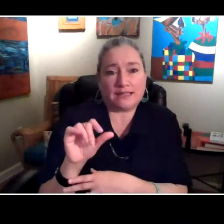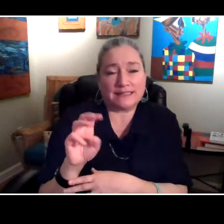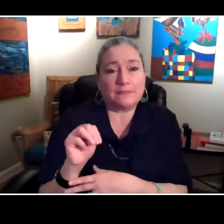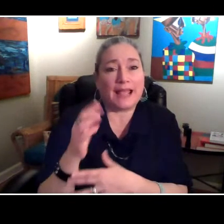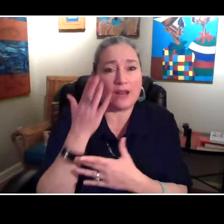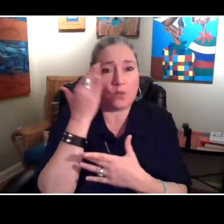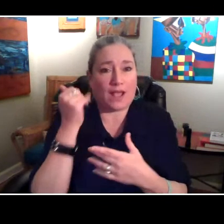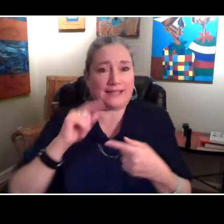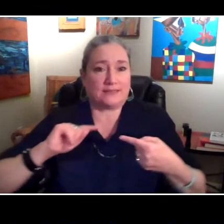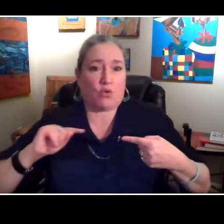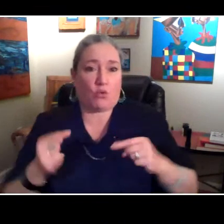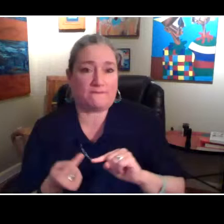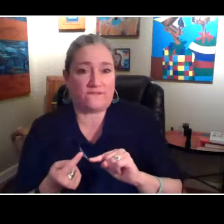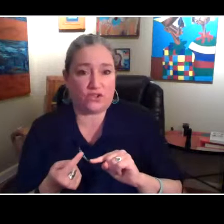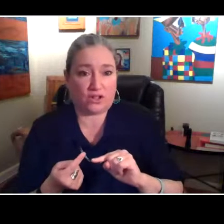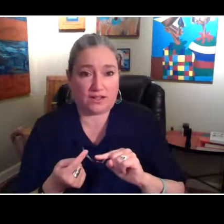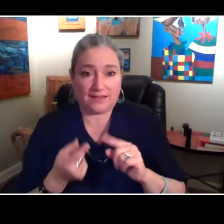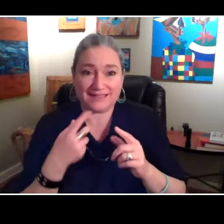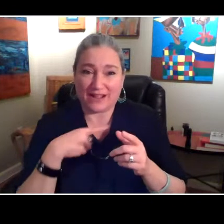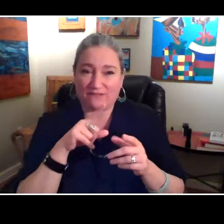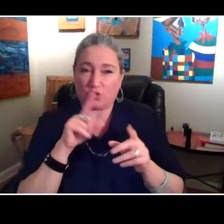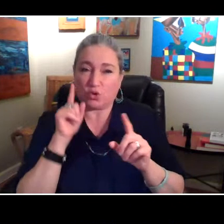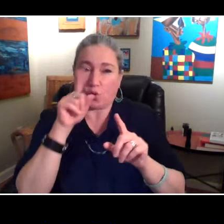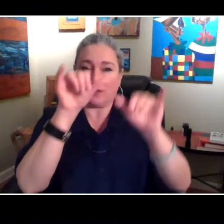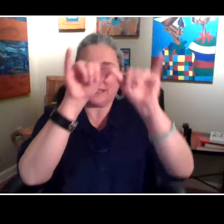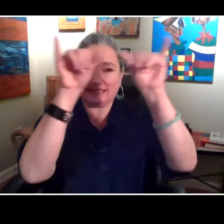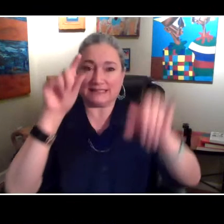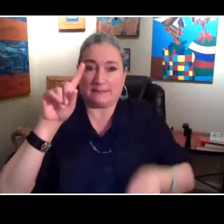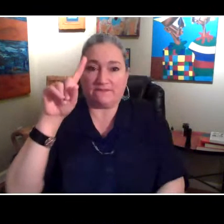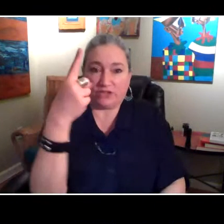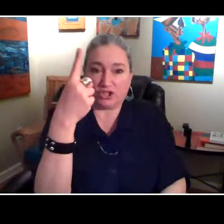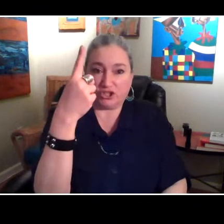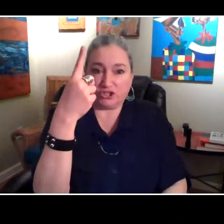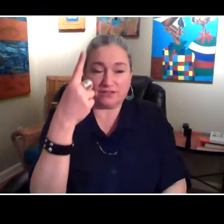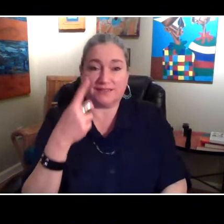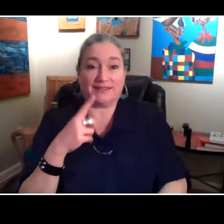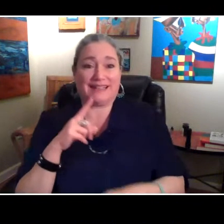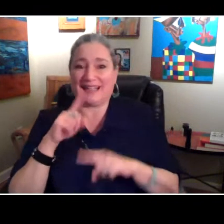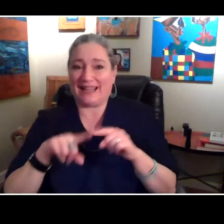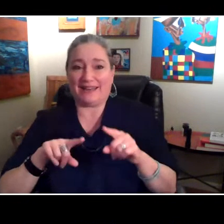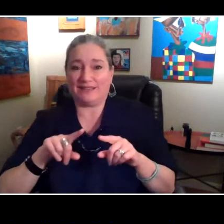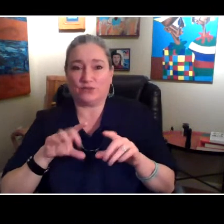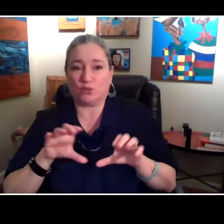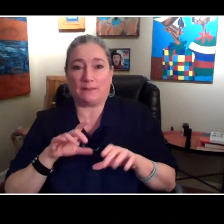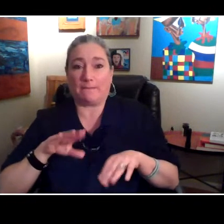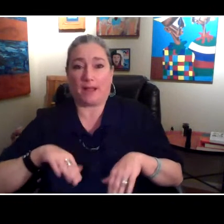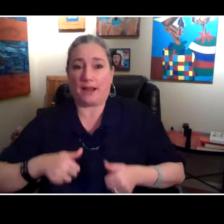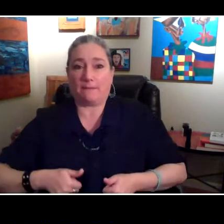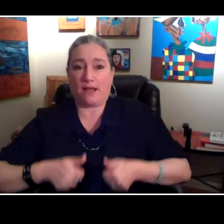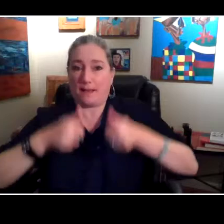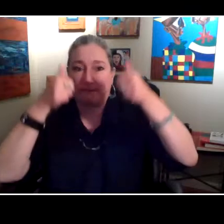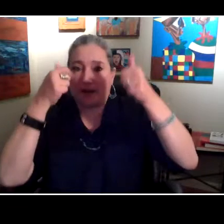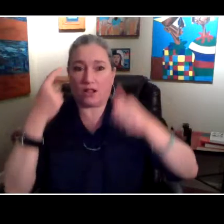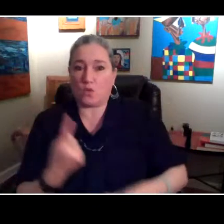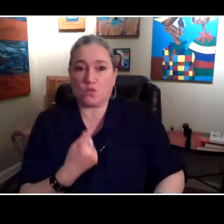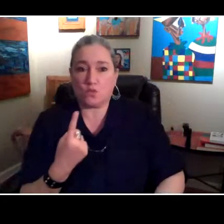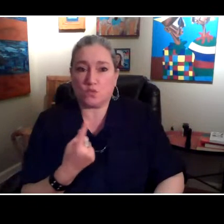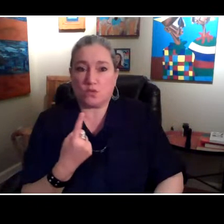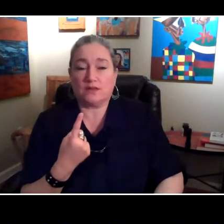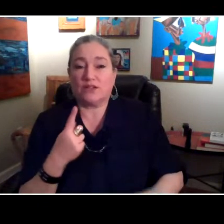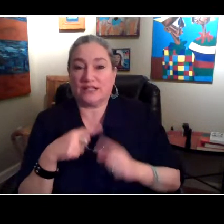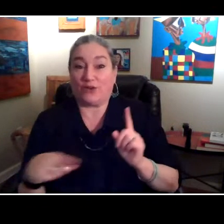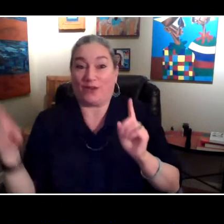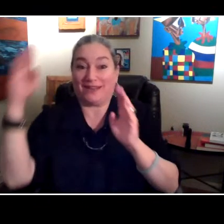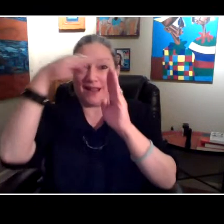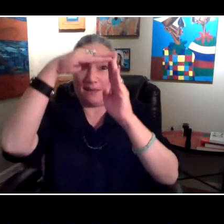happen and create a movement where we're sharing information about the systemic autism that is so harmful. We have to work on the